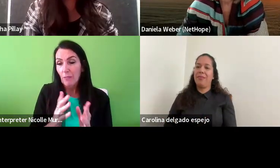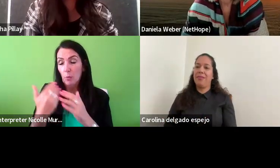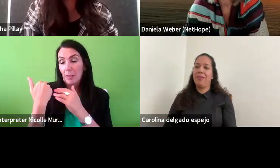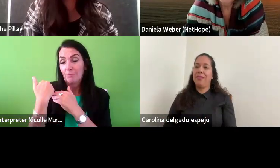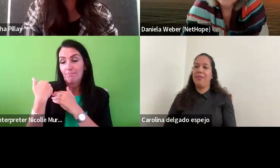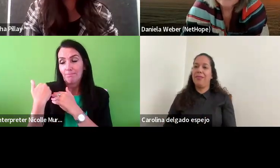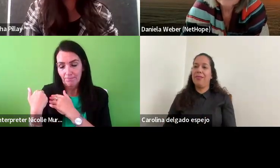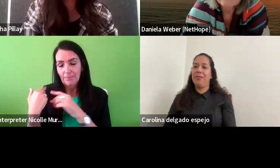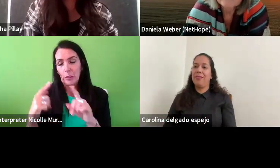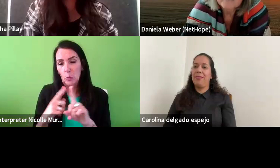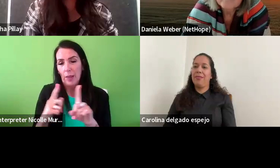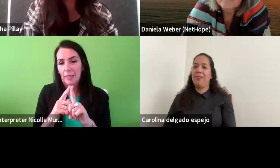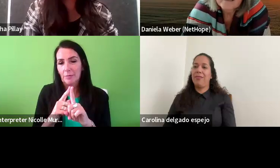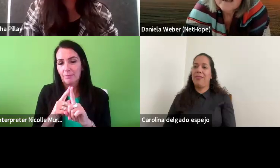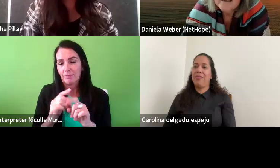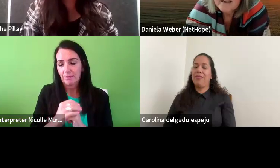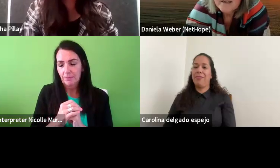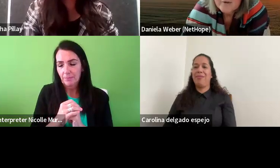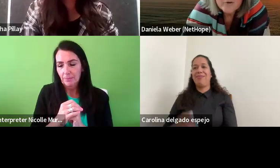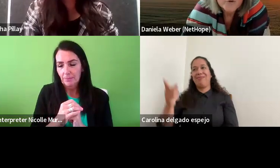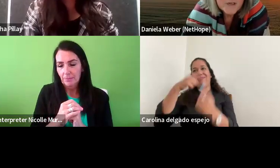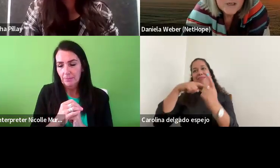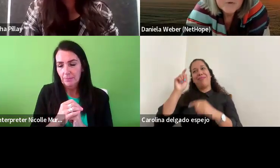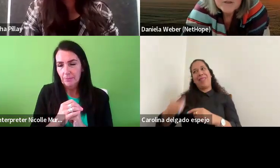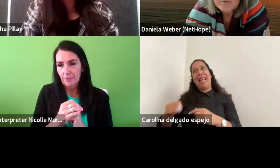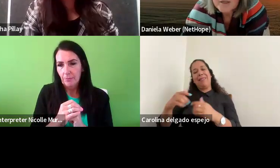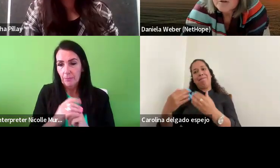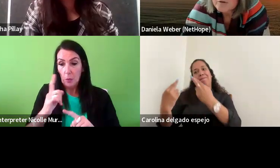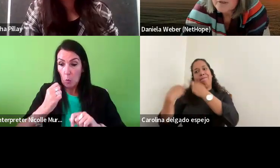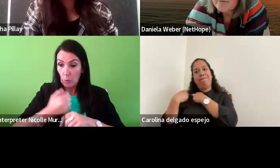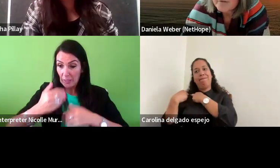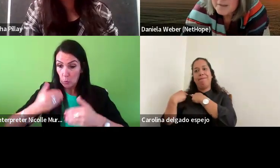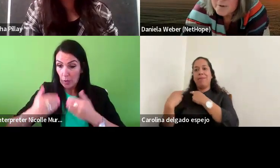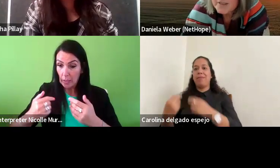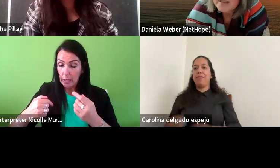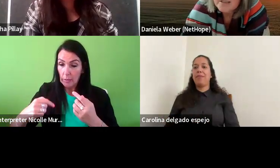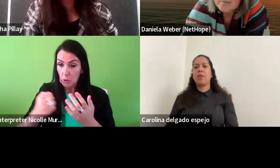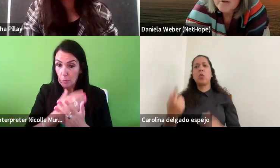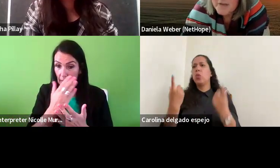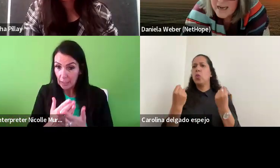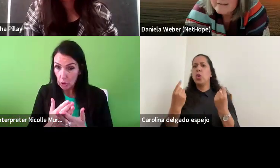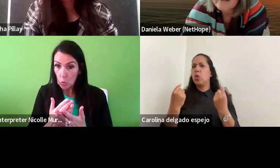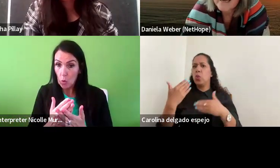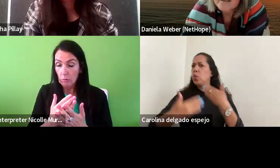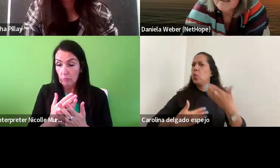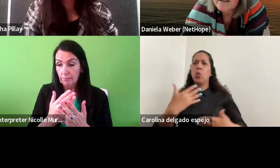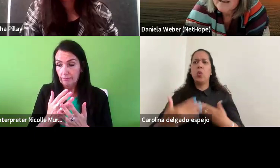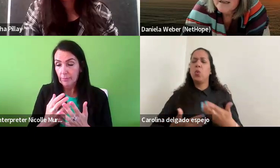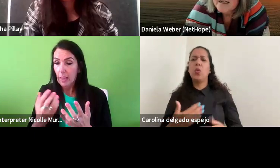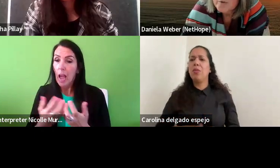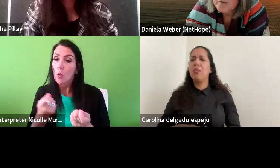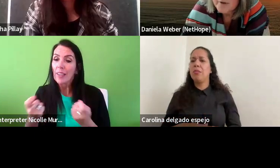as organizations in the sector and for what we are doing to make sure where we implement systems, where we handle